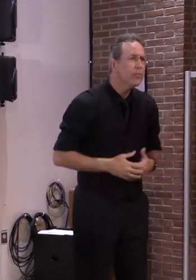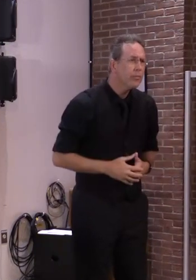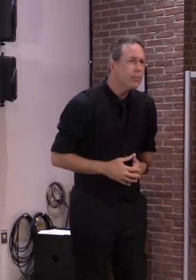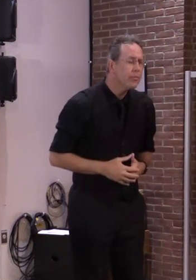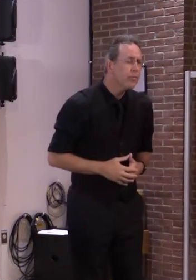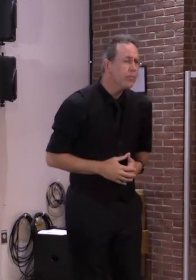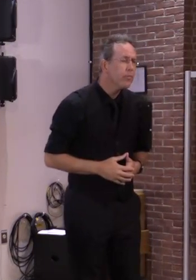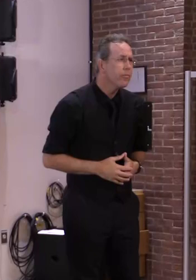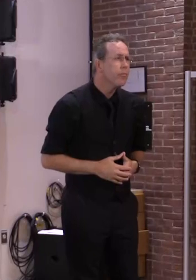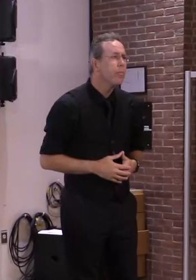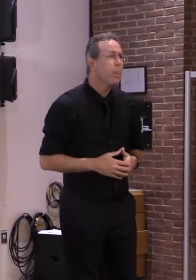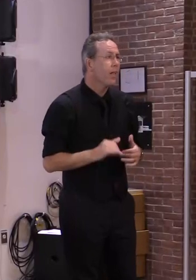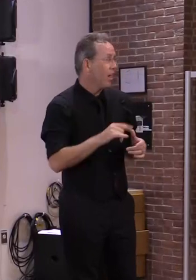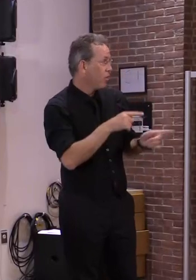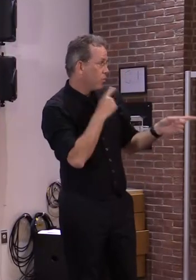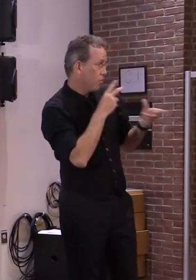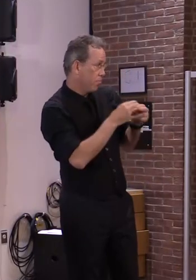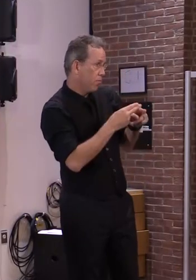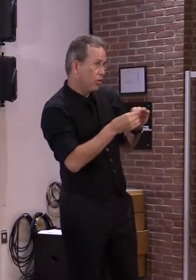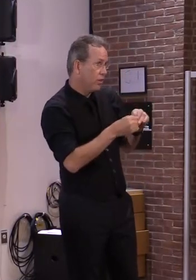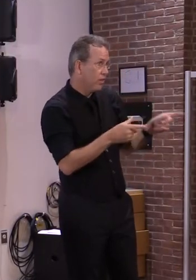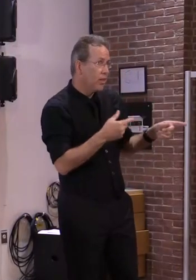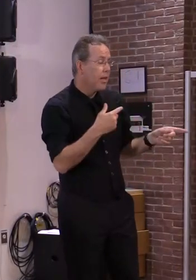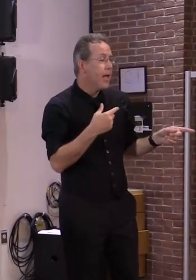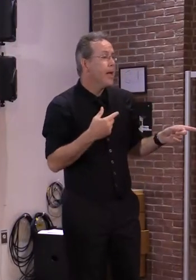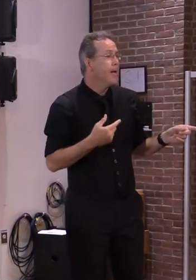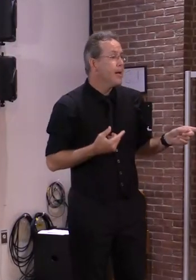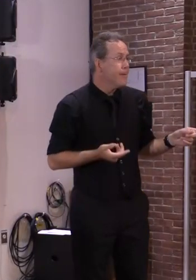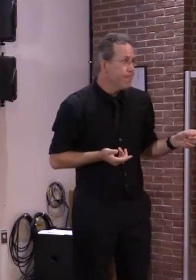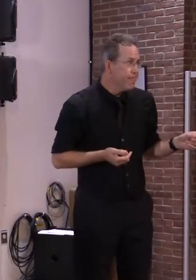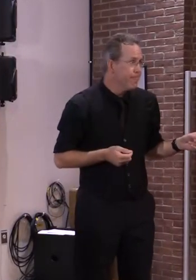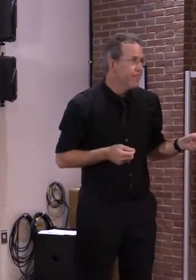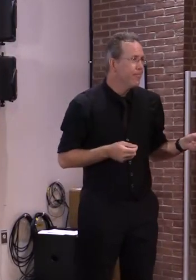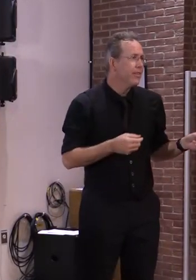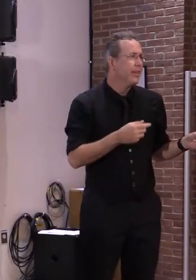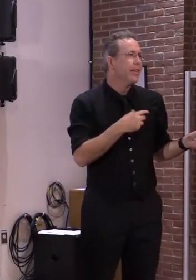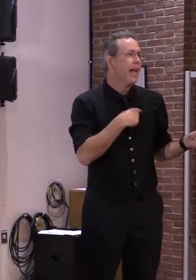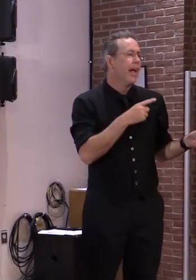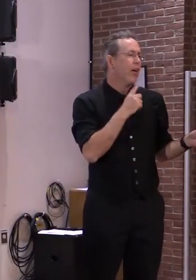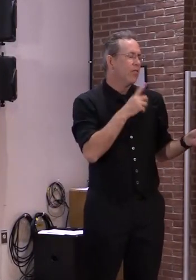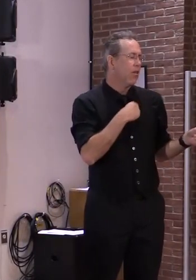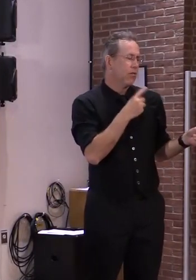mentioned, you didn't mention it, but I'll mention it.